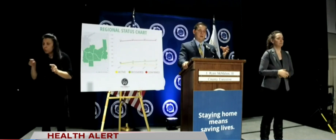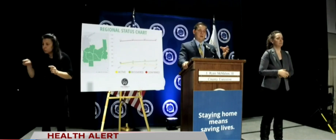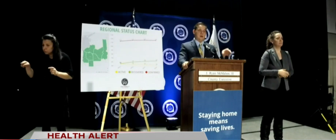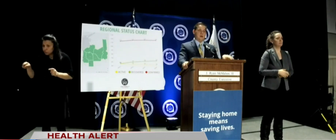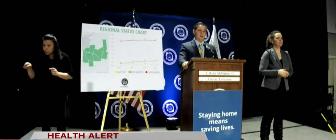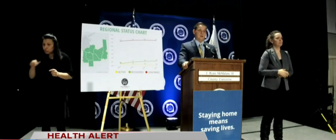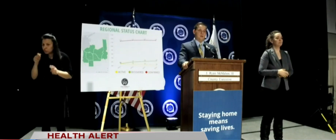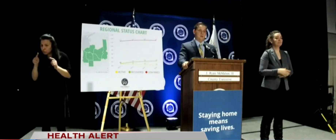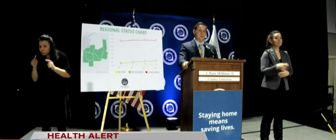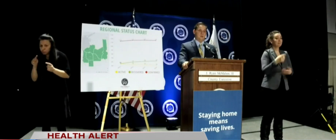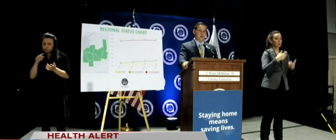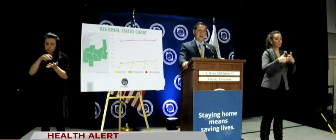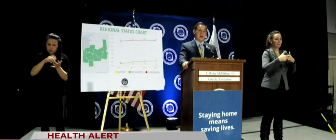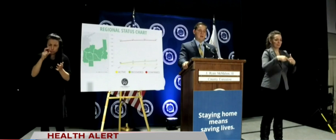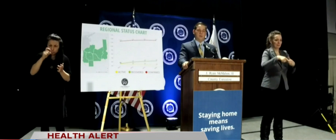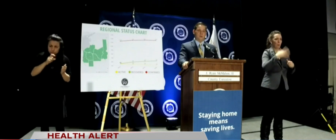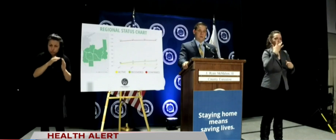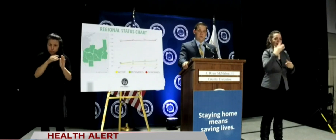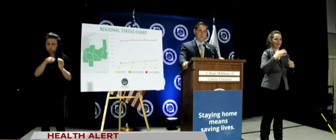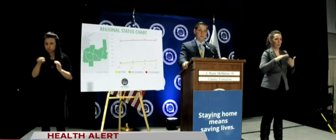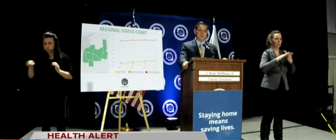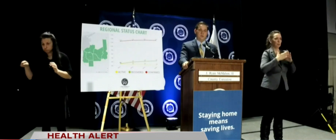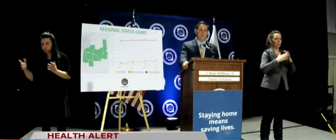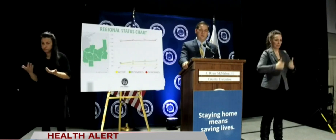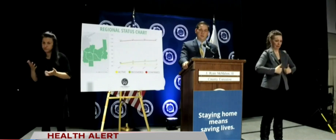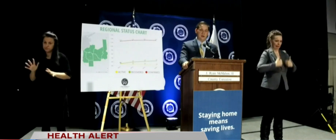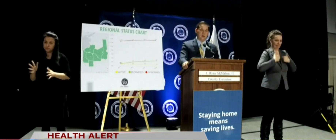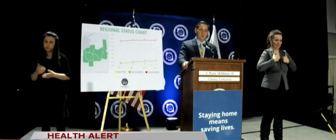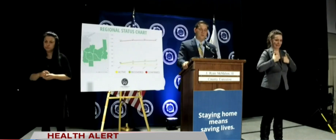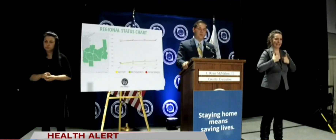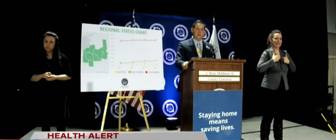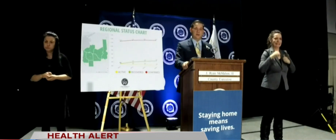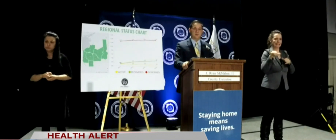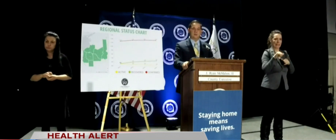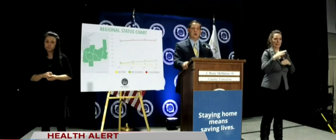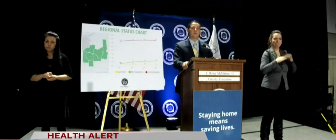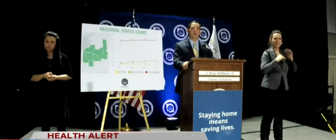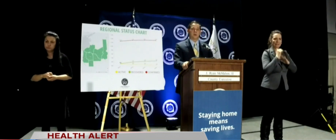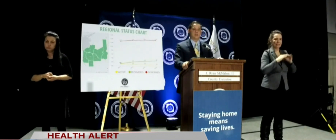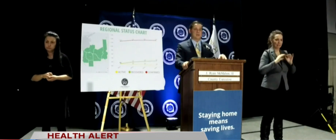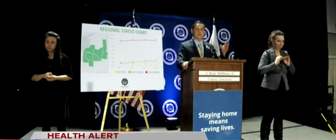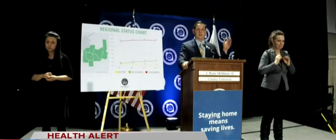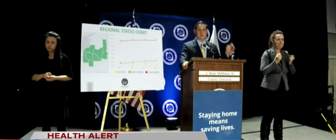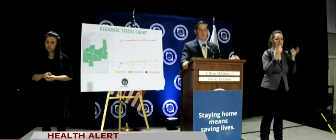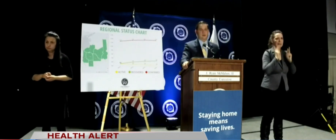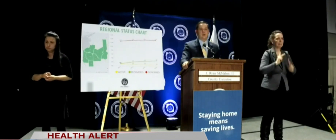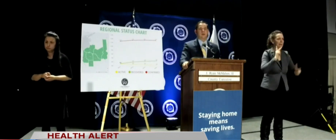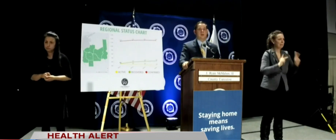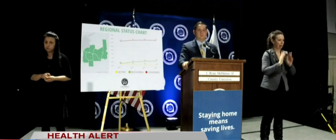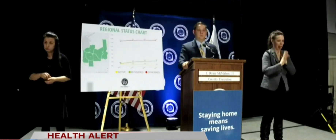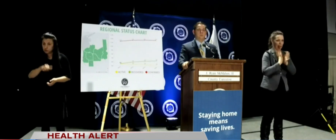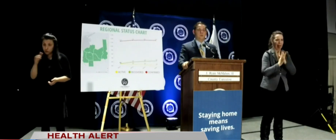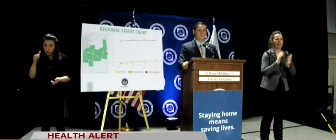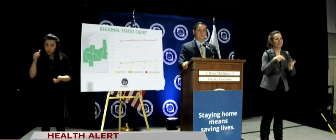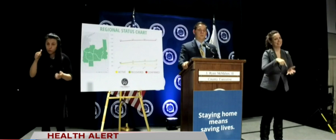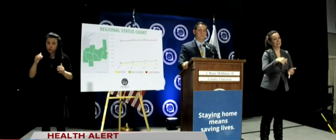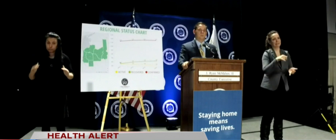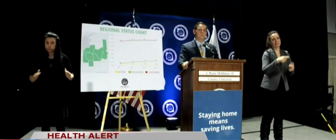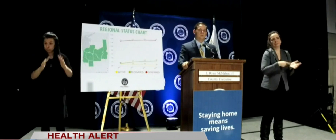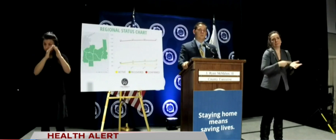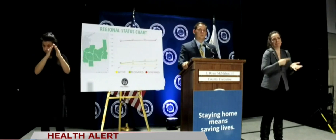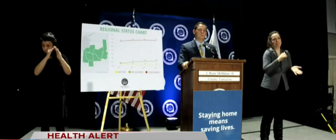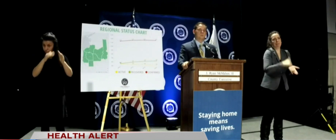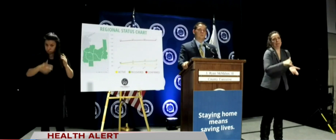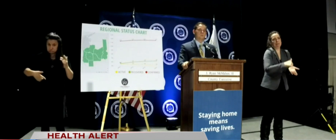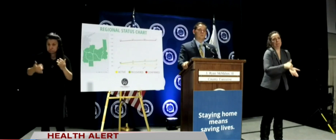and any building. We've seen that in affiliated cases in other buildings that have density. Why do you think the state